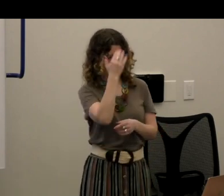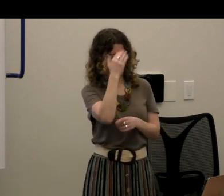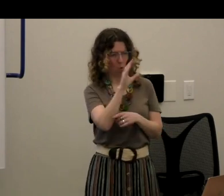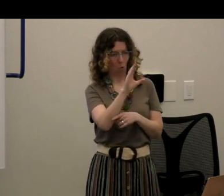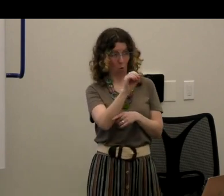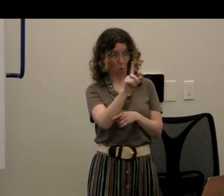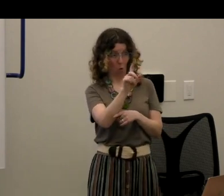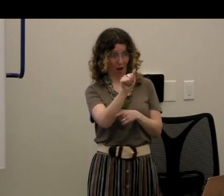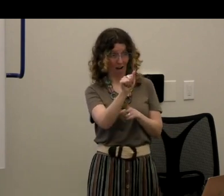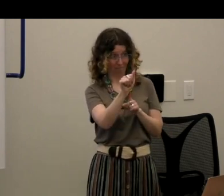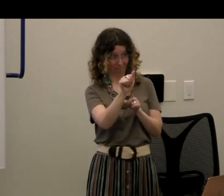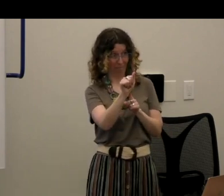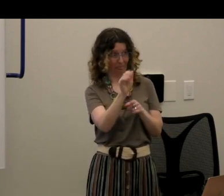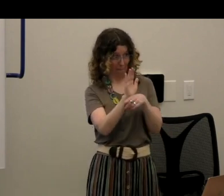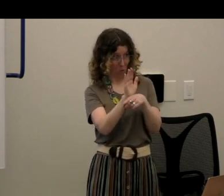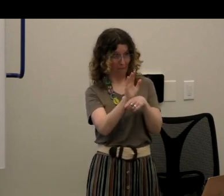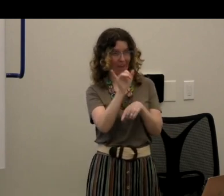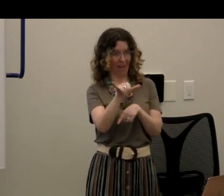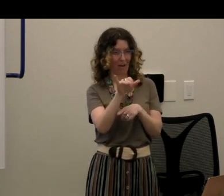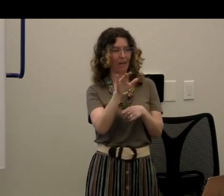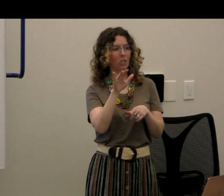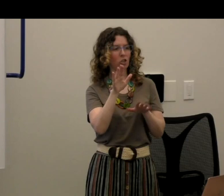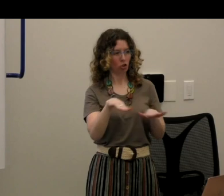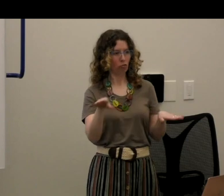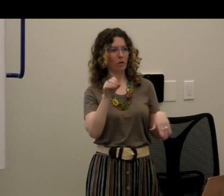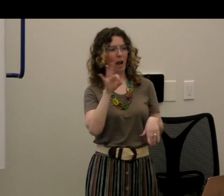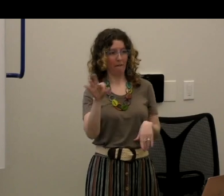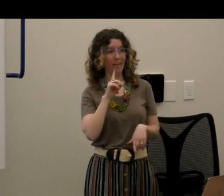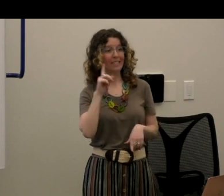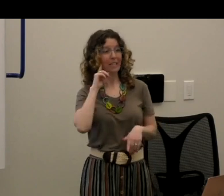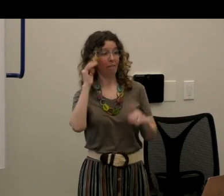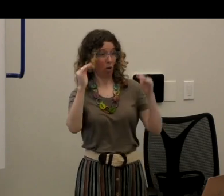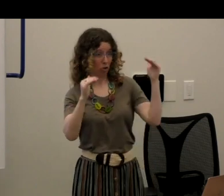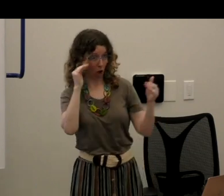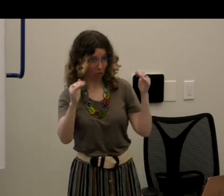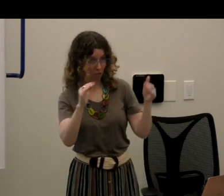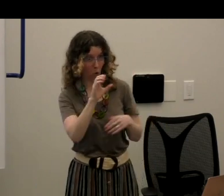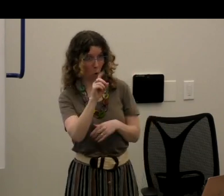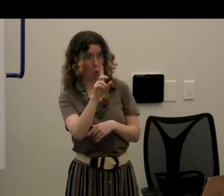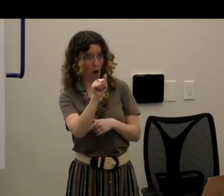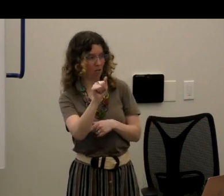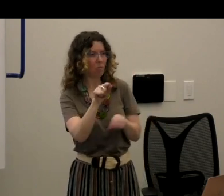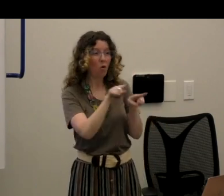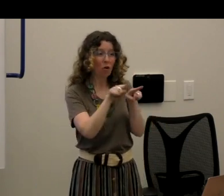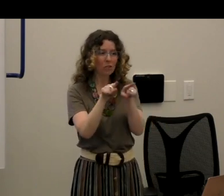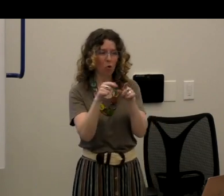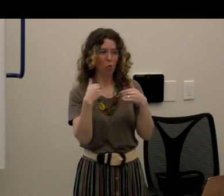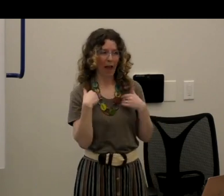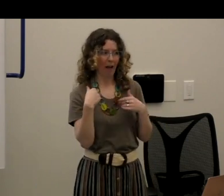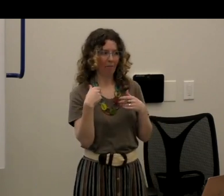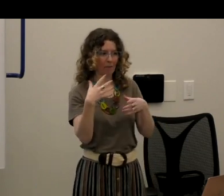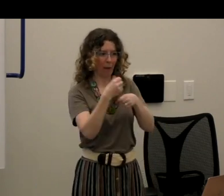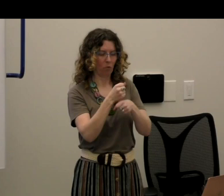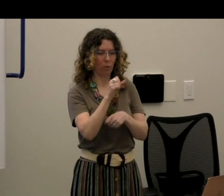families? Do you know CODA, that movie? The Children of Deaf Adults is what CODA